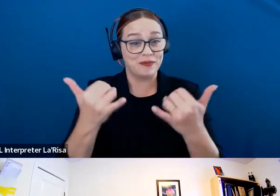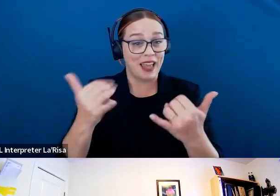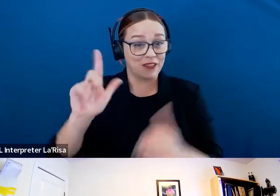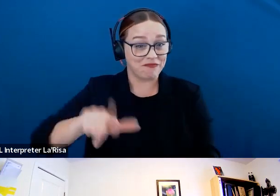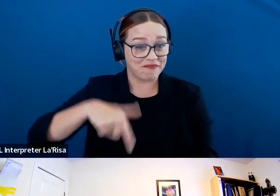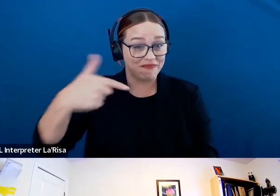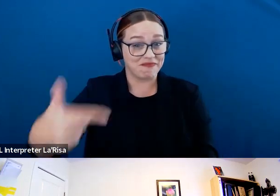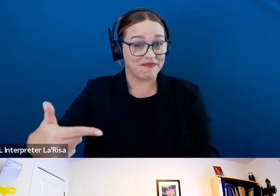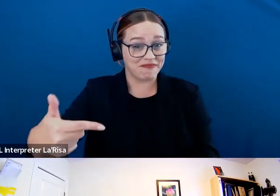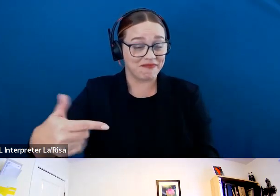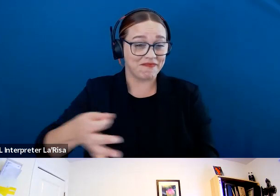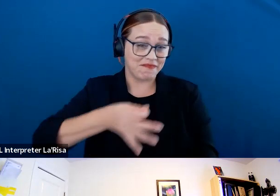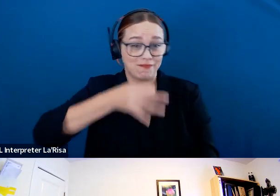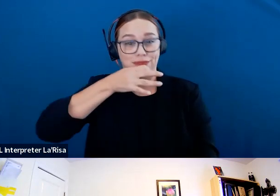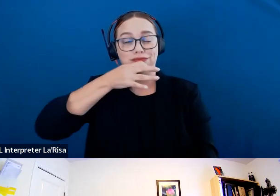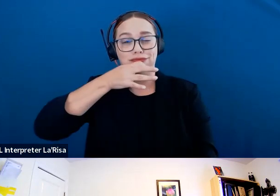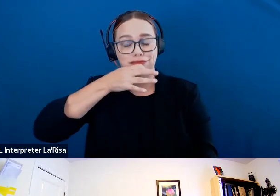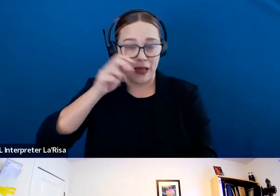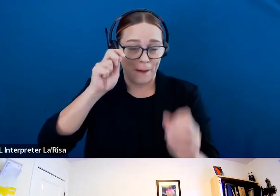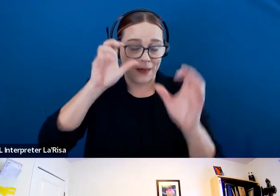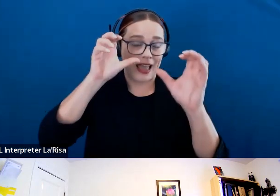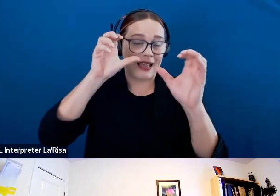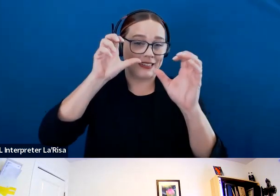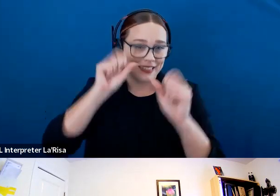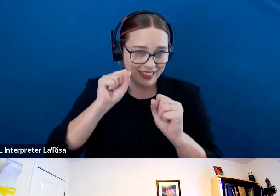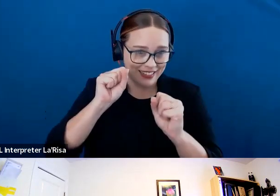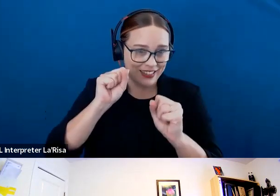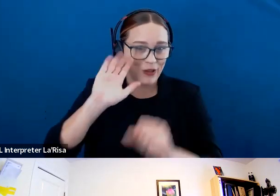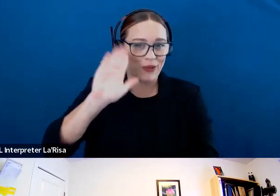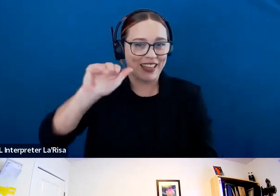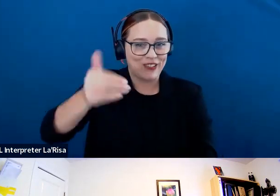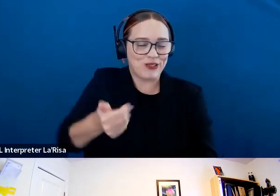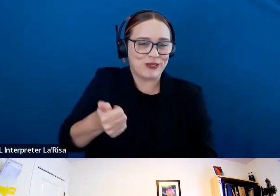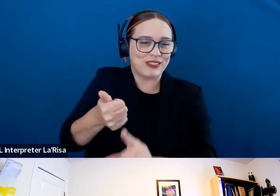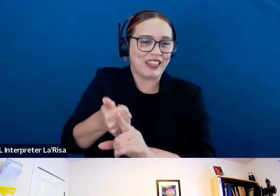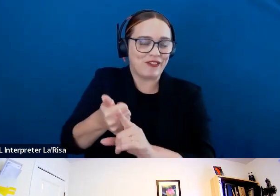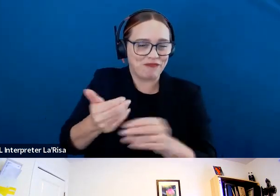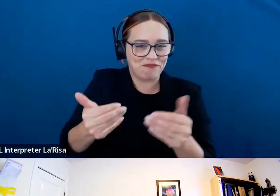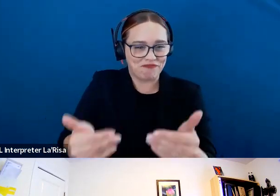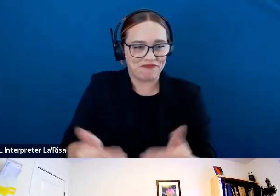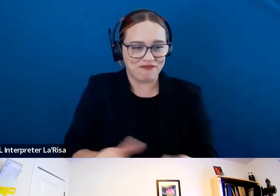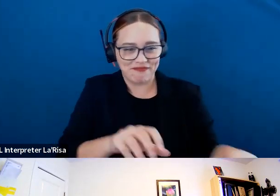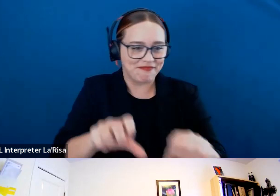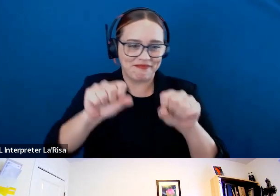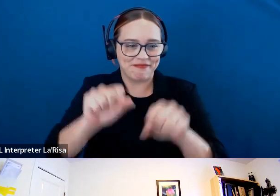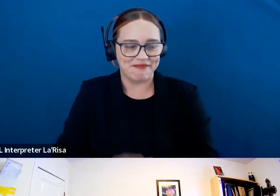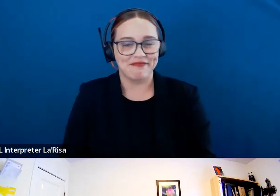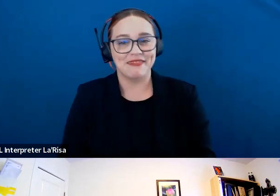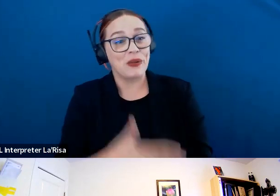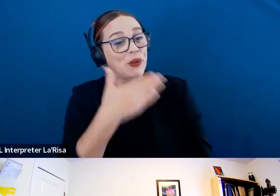amazing subject matter experts who will introduce themselves. So take it away. Thank you. Thanks,